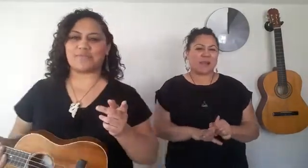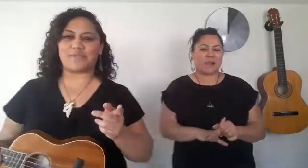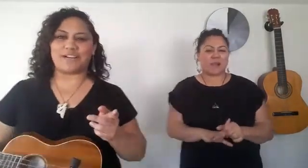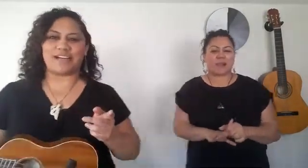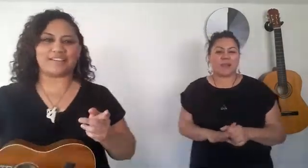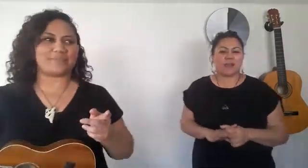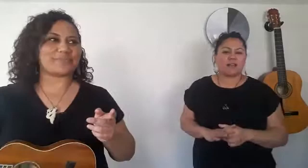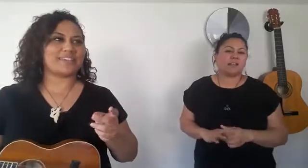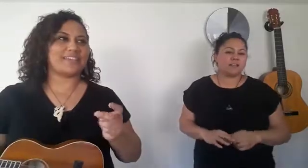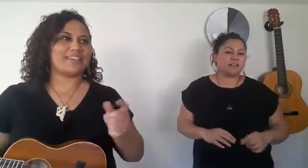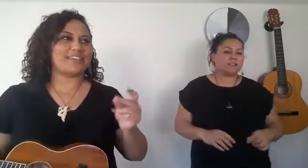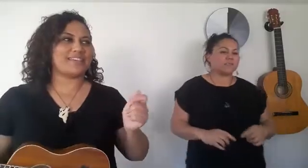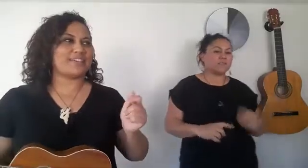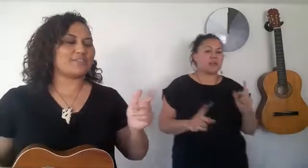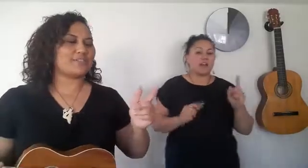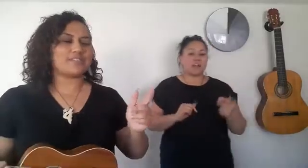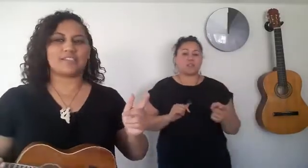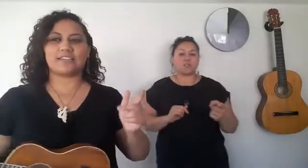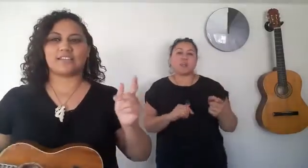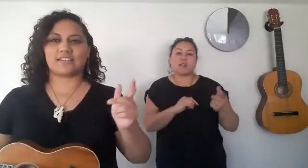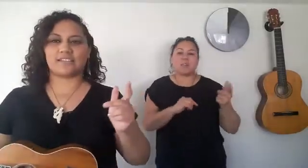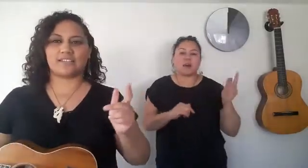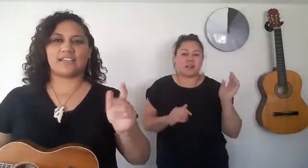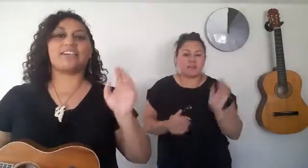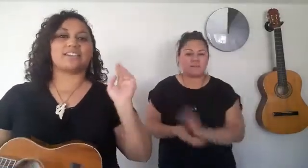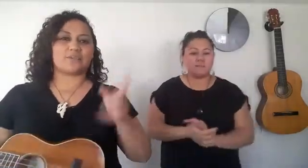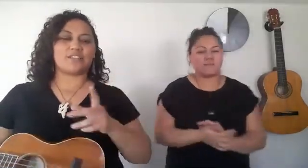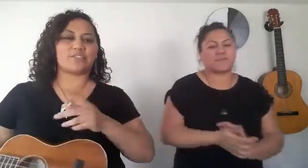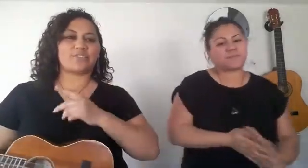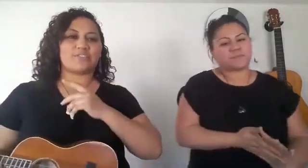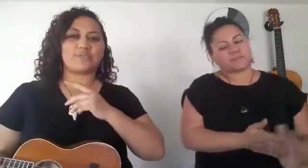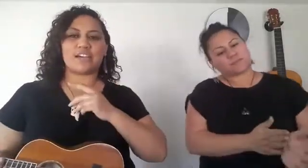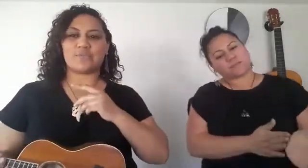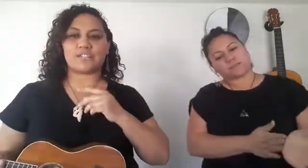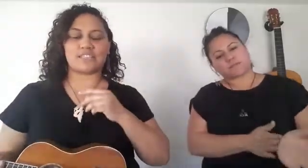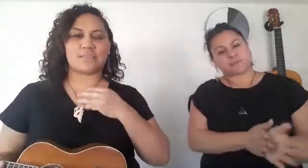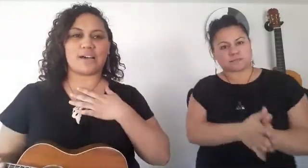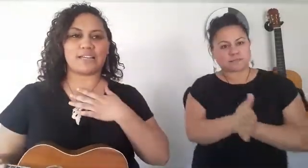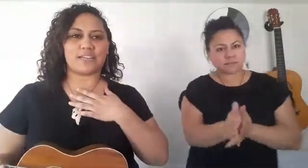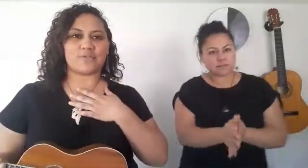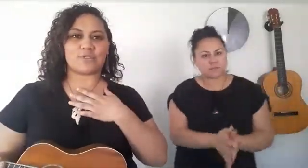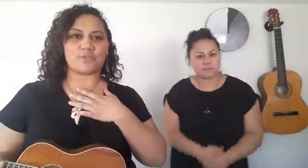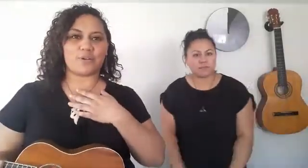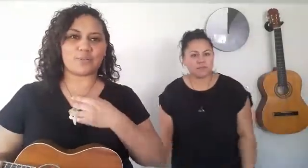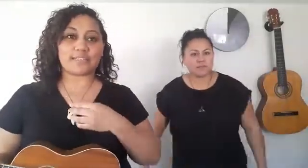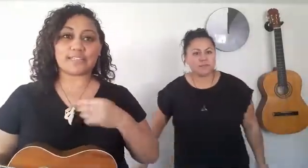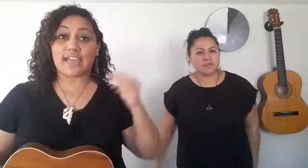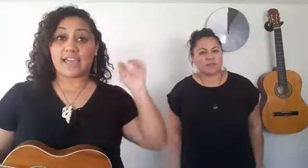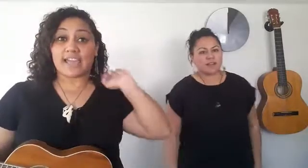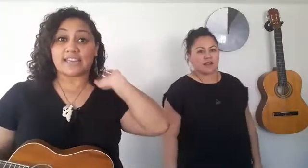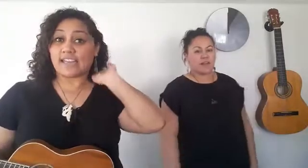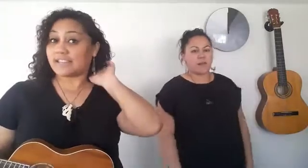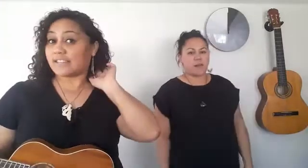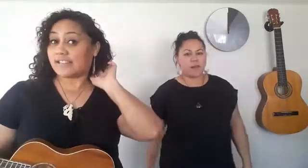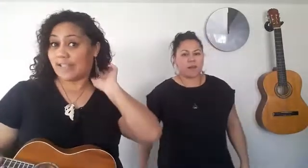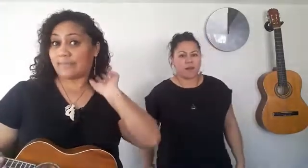for Te wā Tuku Reo Māori. Te wā Tuku Reo Māori, which is the Māori Language Moment, and at the